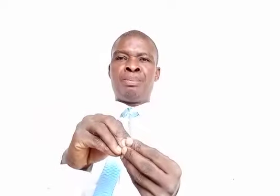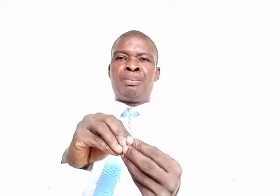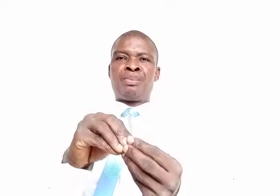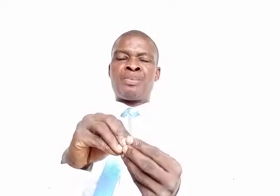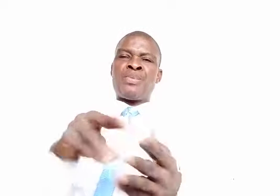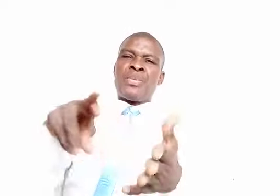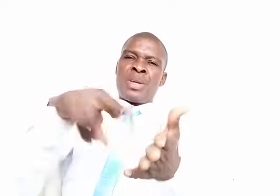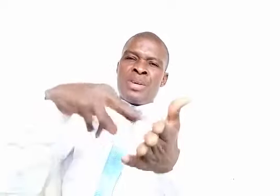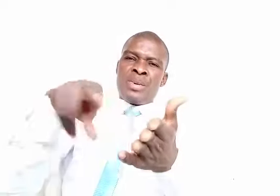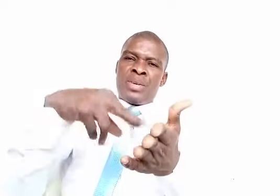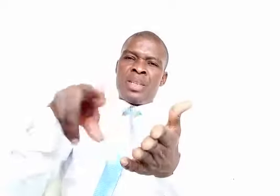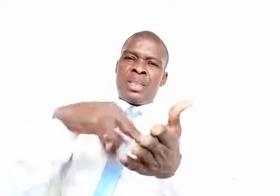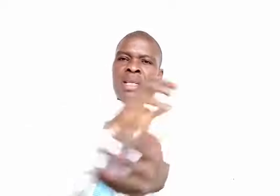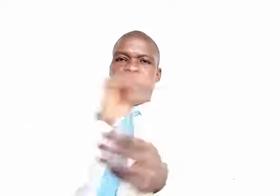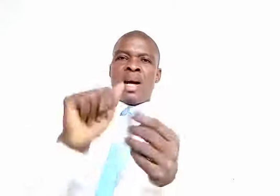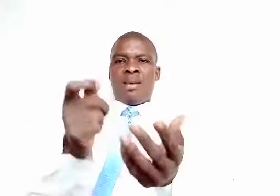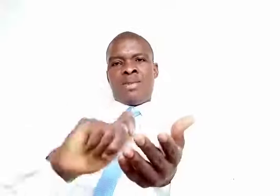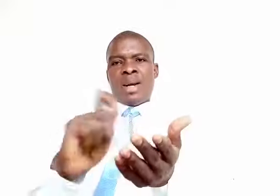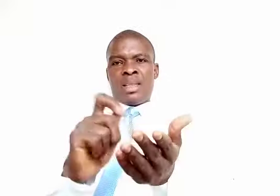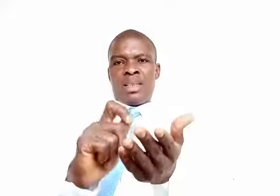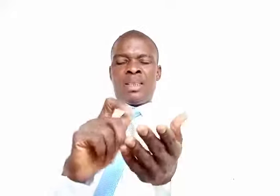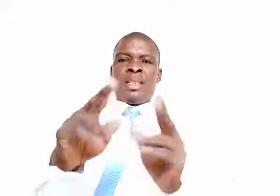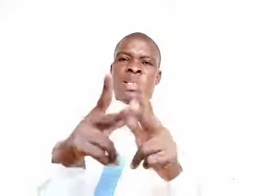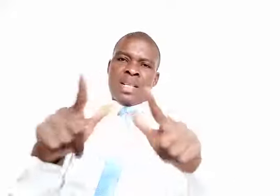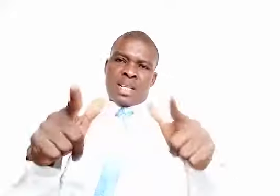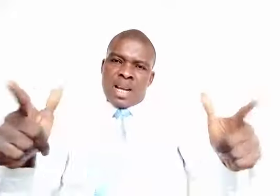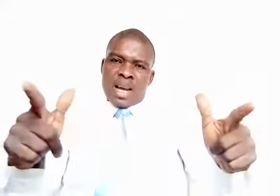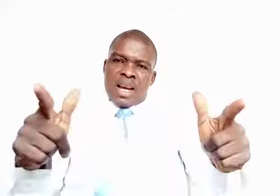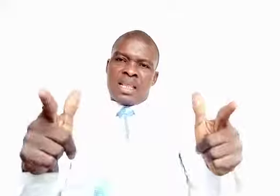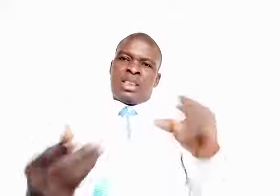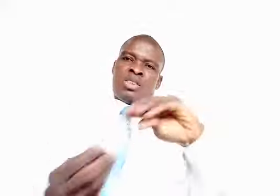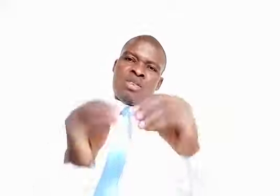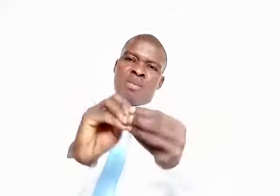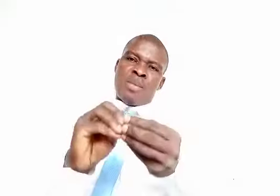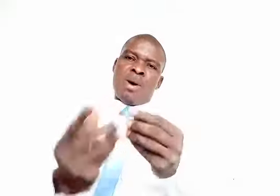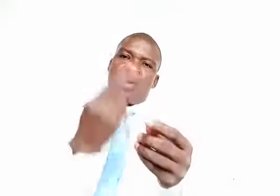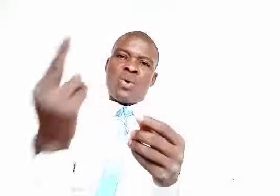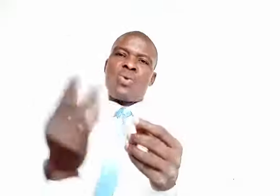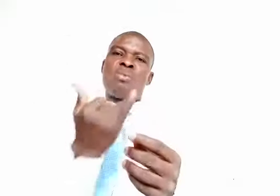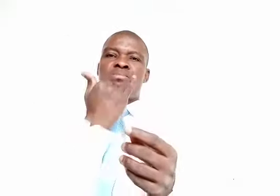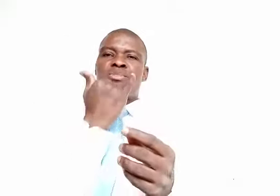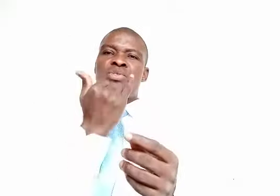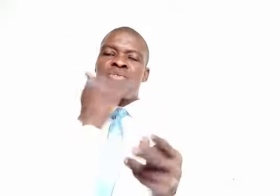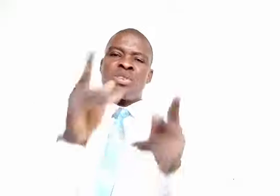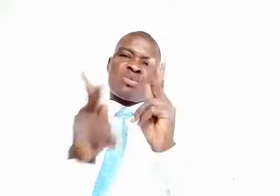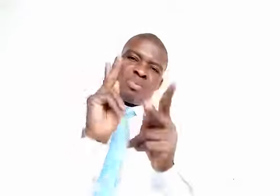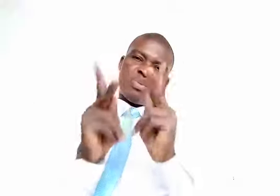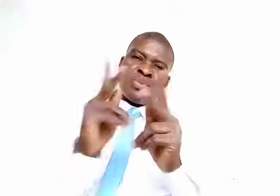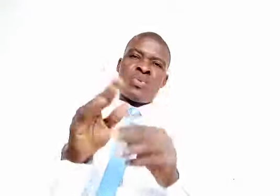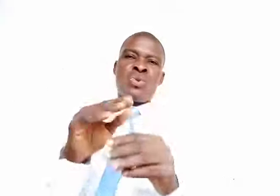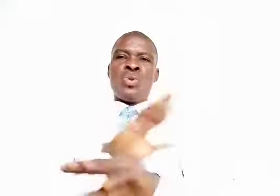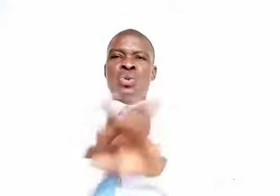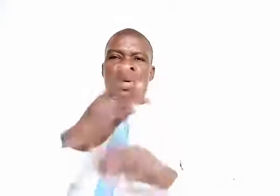Reading and writing large numbers often confuse people. To avoid confusion, the editor